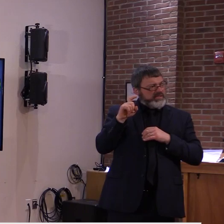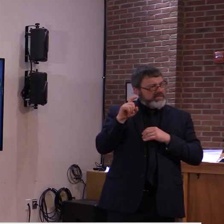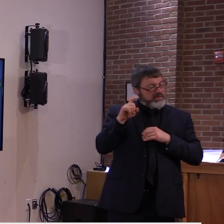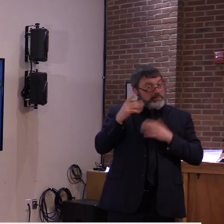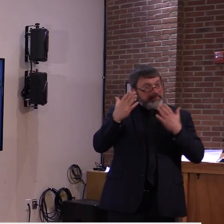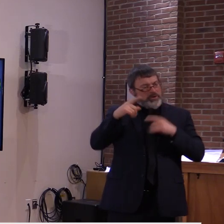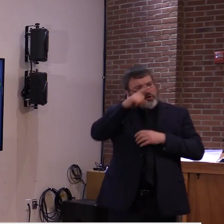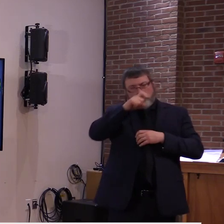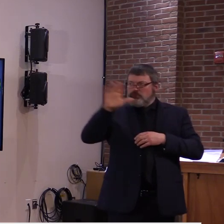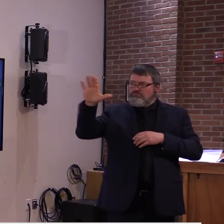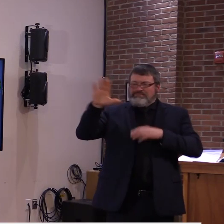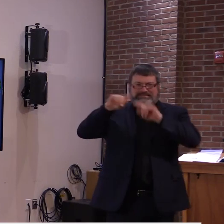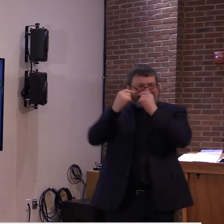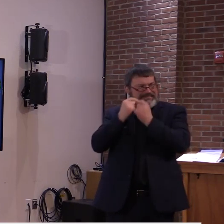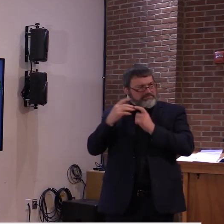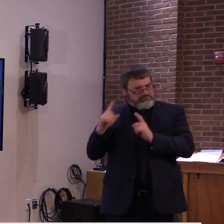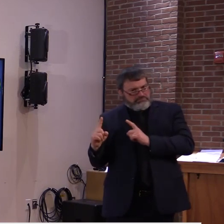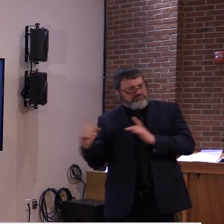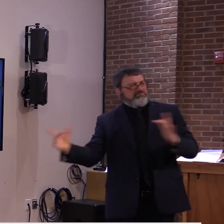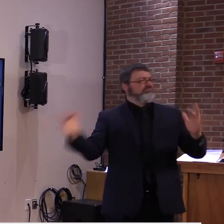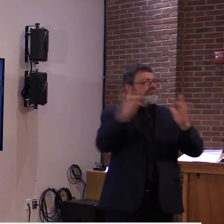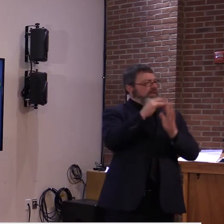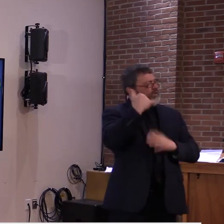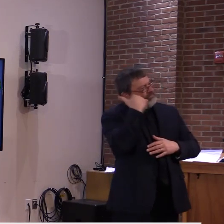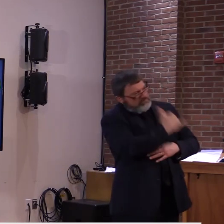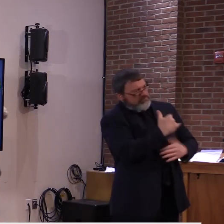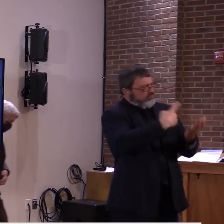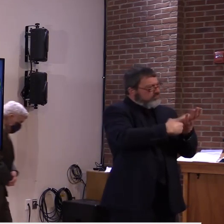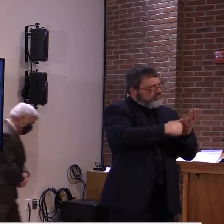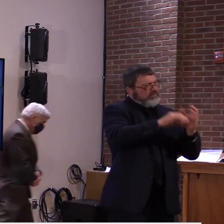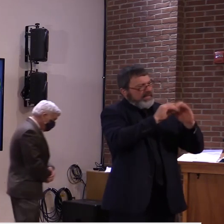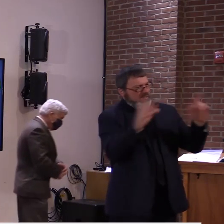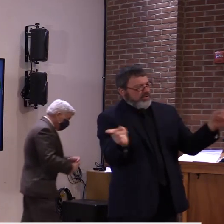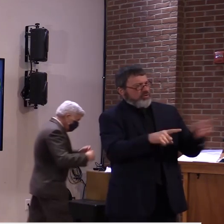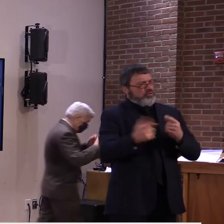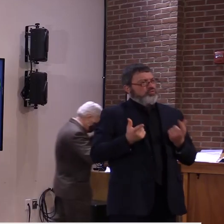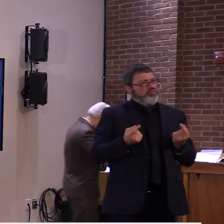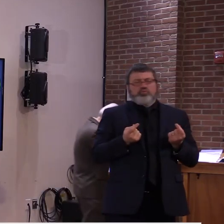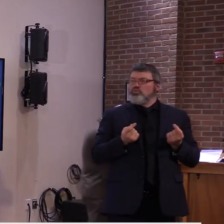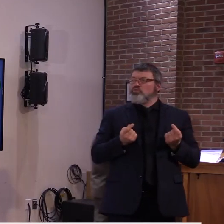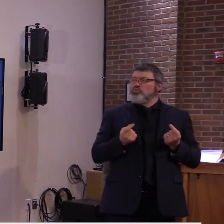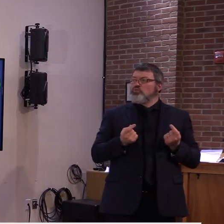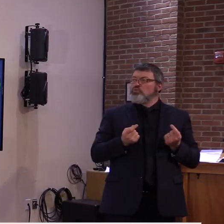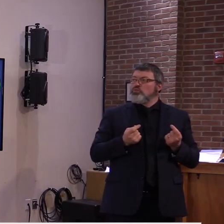and whether having a real contact tracer rather